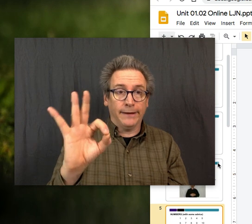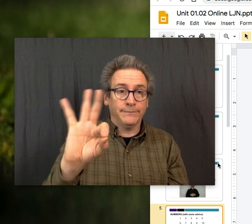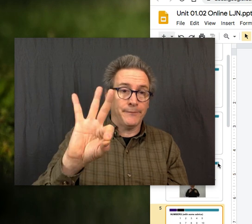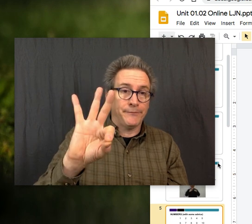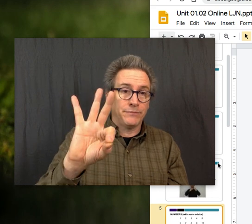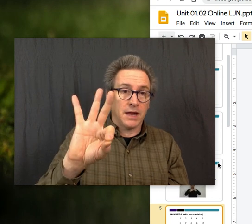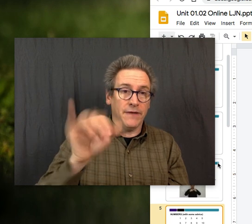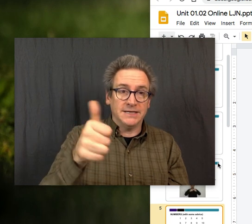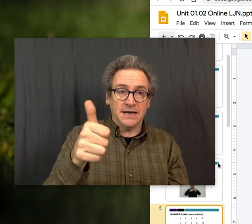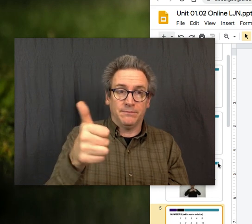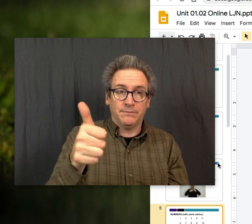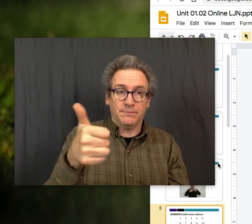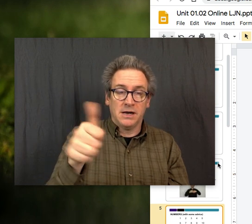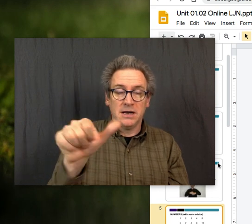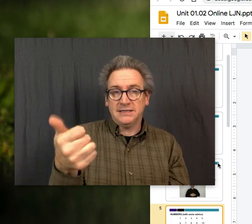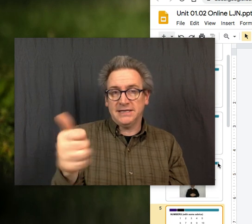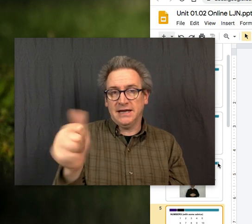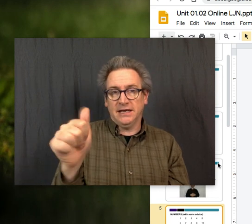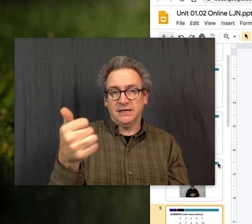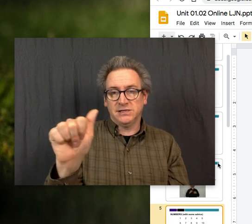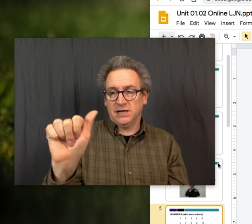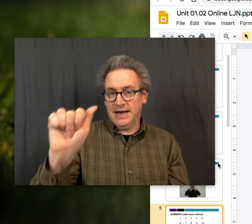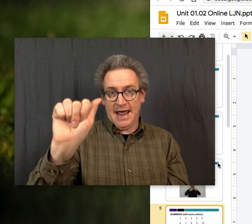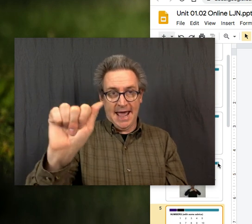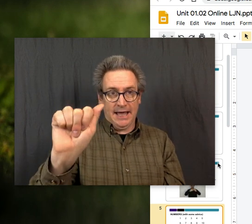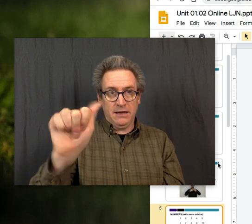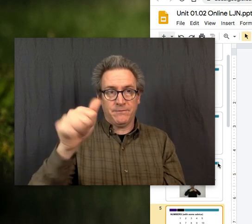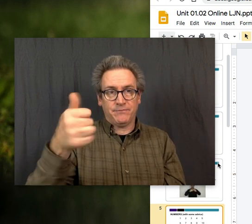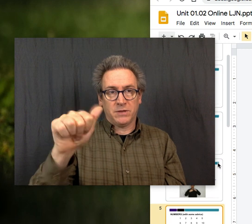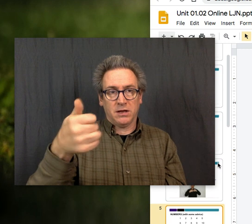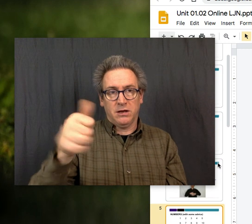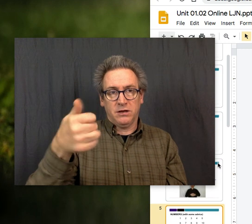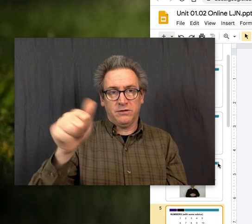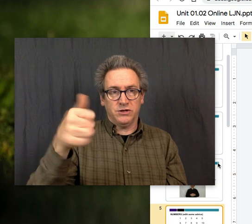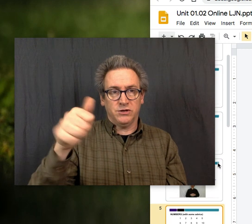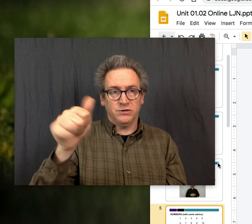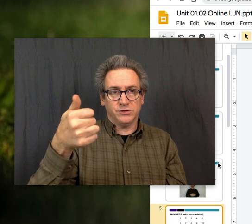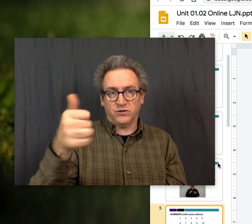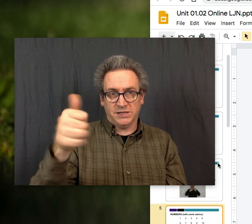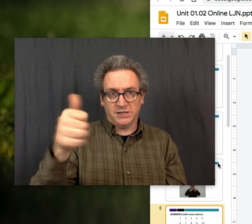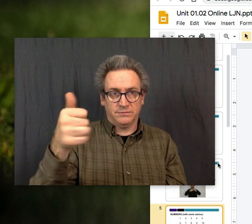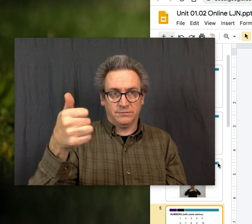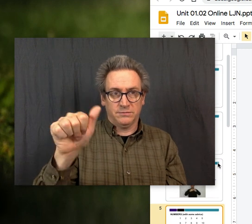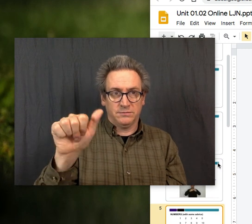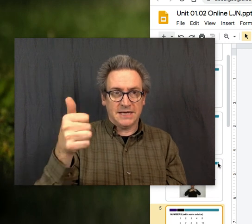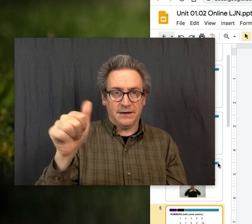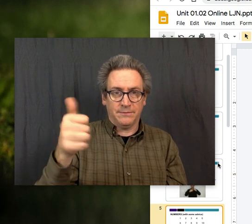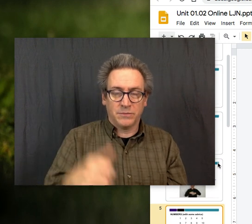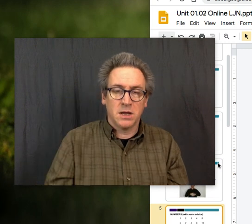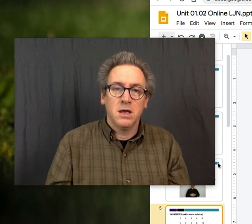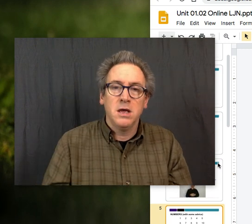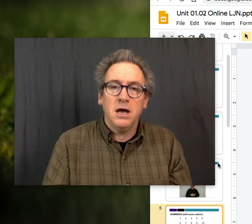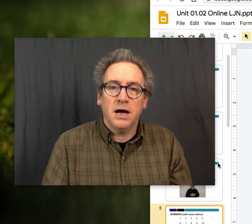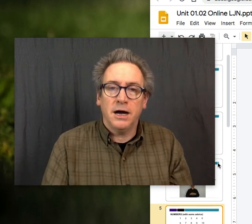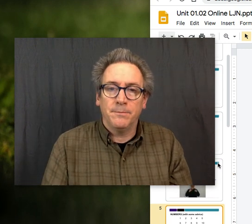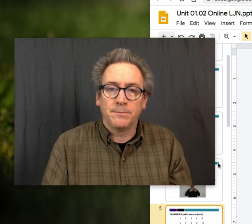okay. And then 10. 10 is an A that you sort of twist.